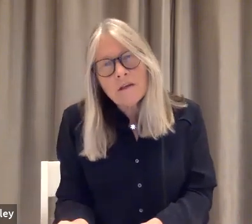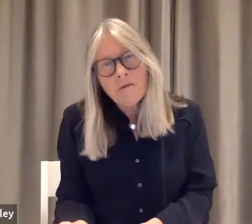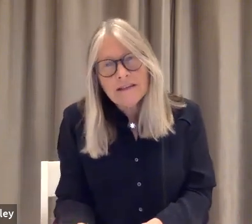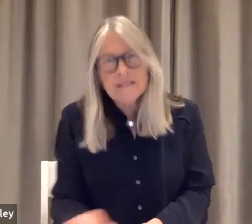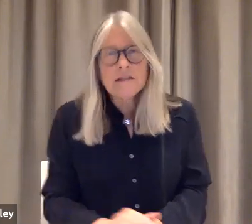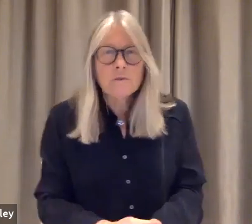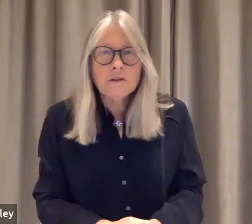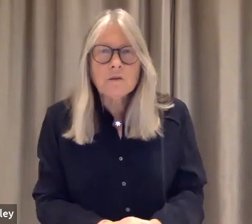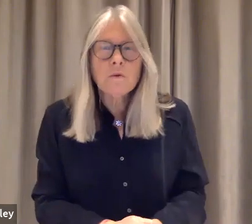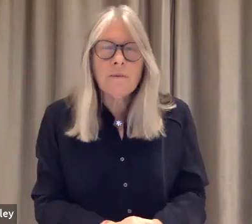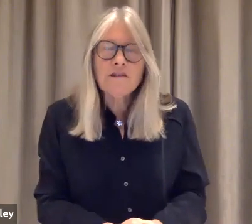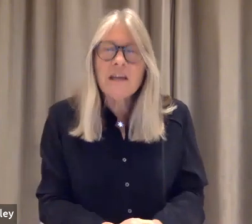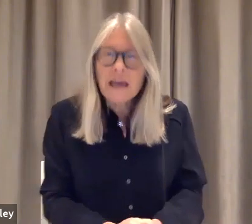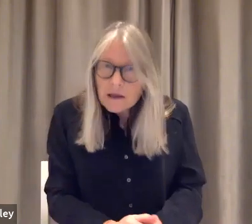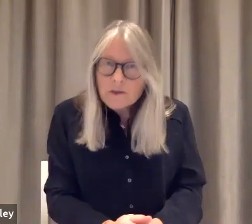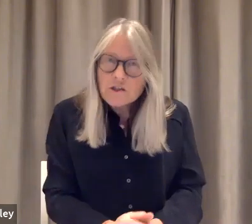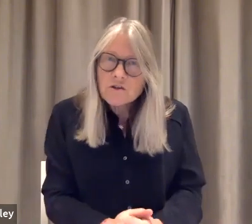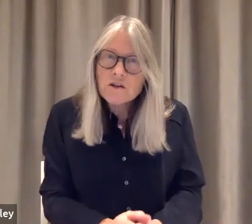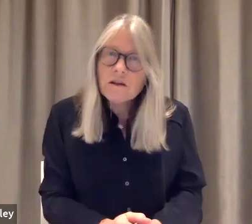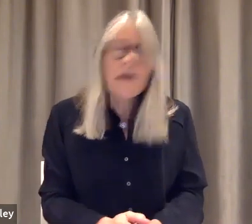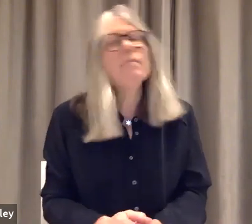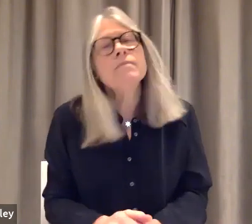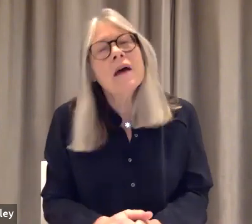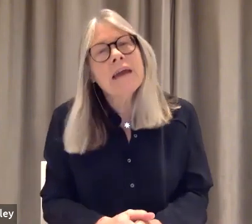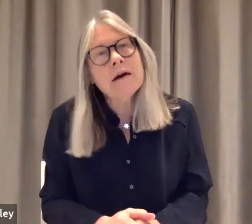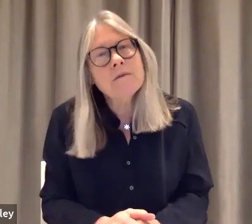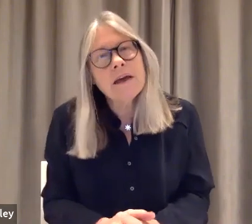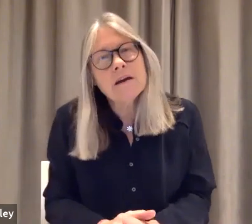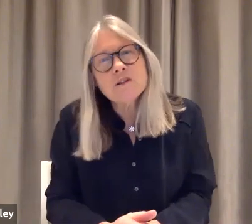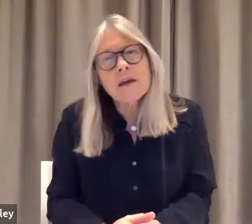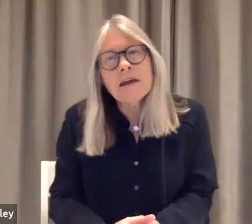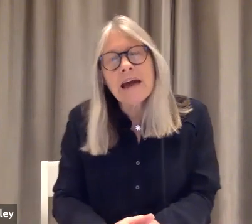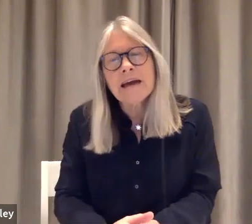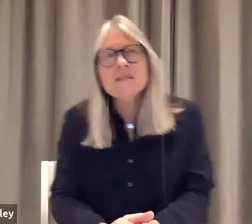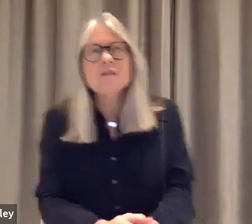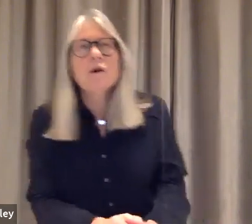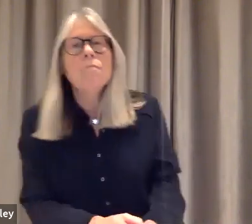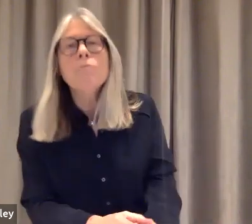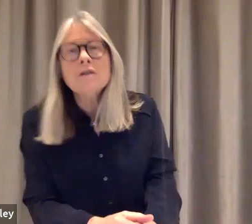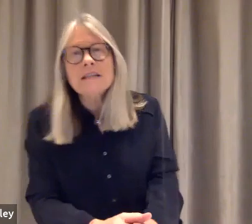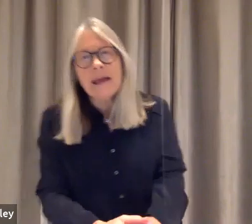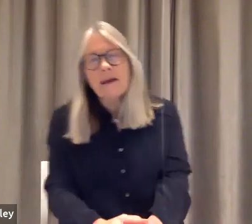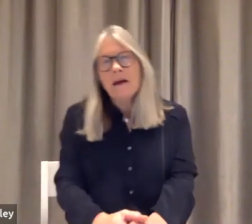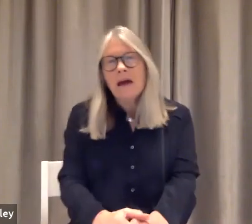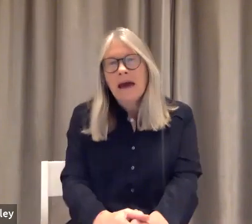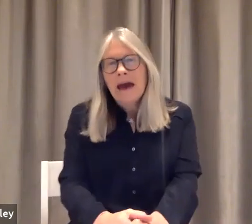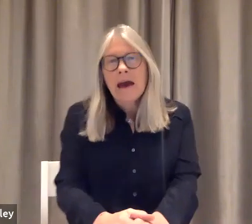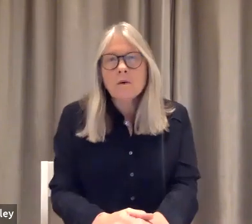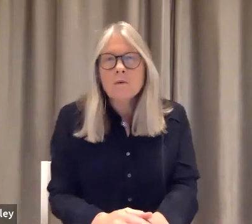great at Silverwood School about checking in with children and how they are doing, and modelling how